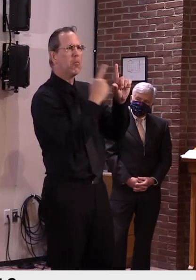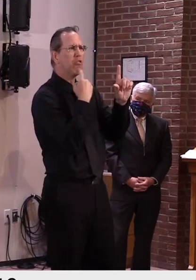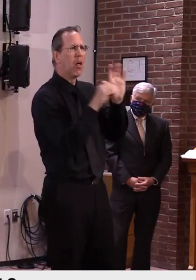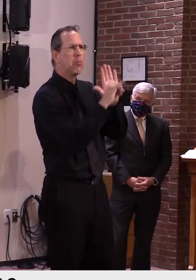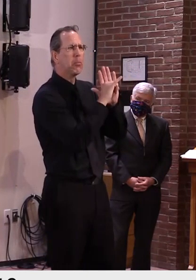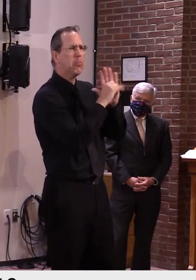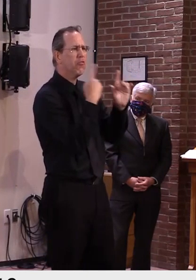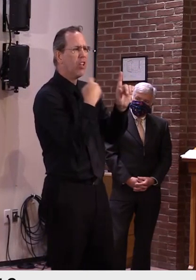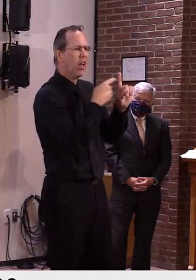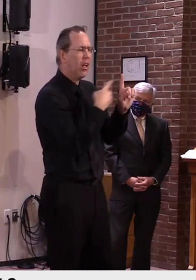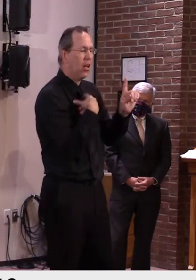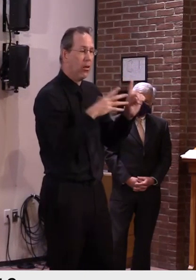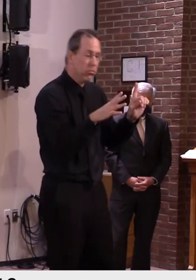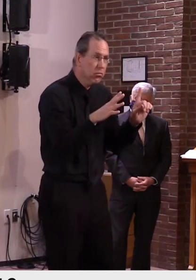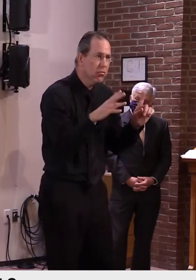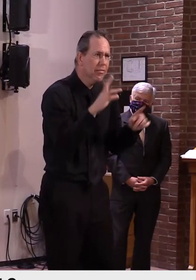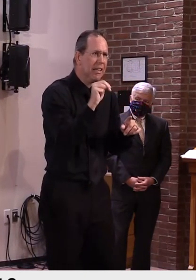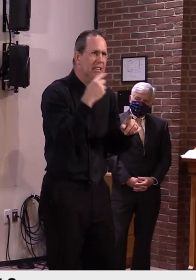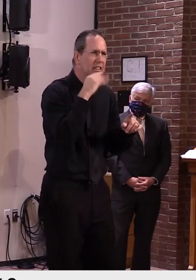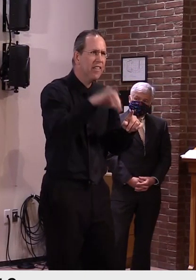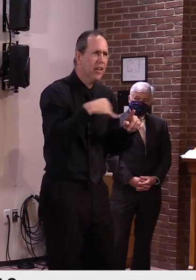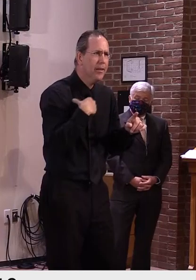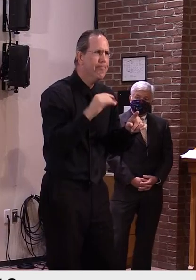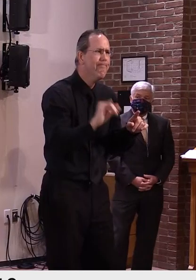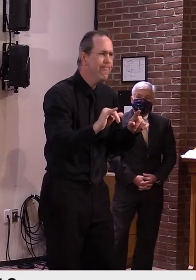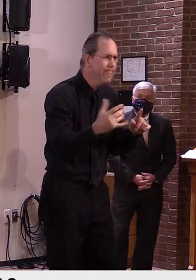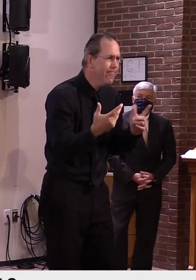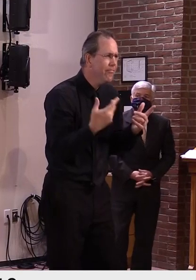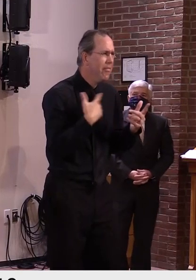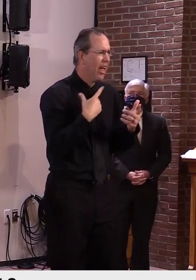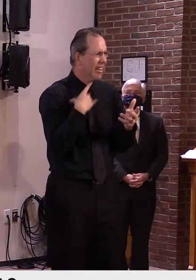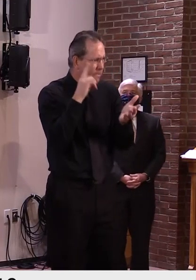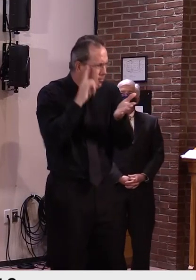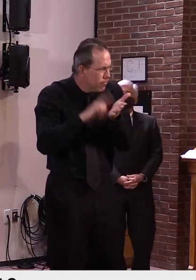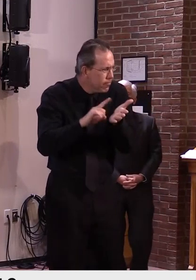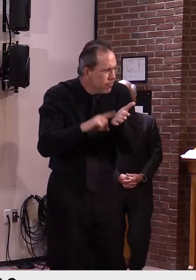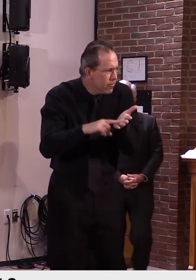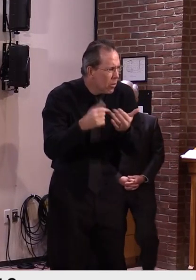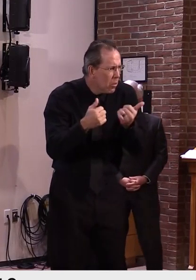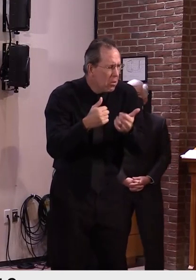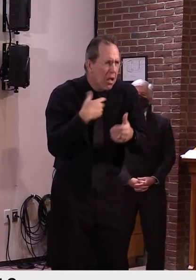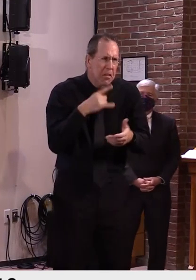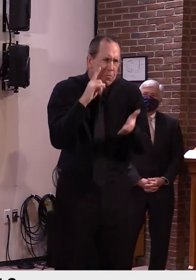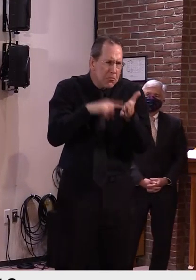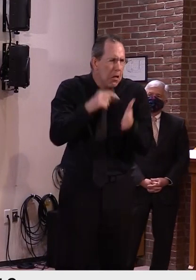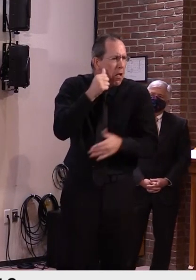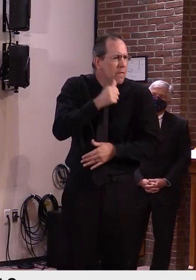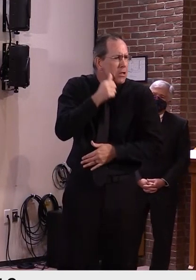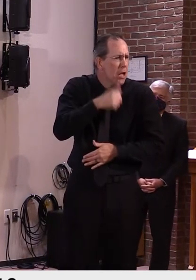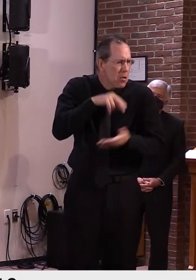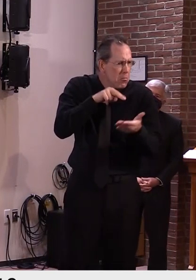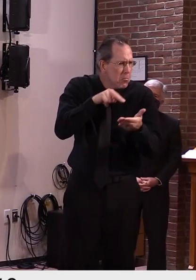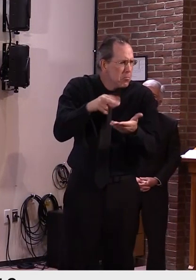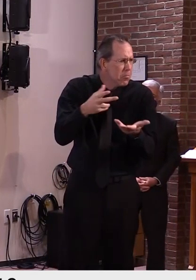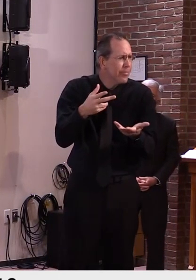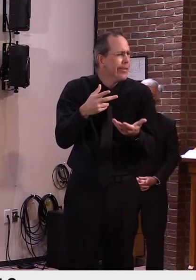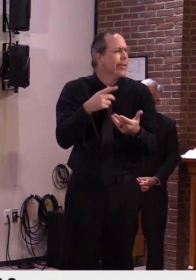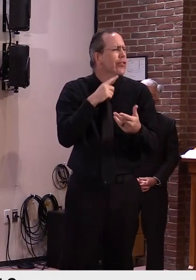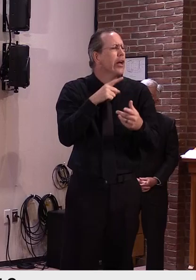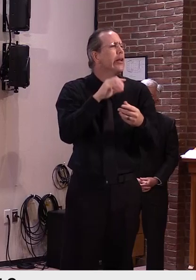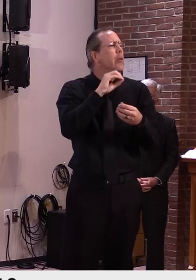know our case numbers. I watch them every single day. And because they deal with a percentage basis,